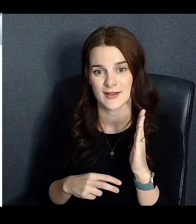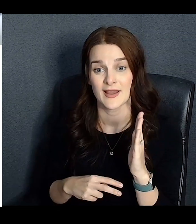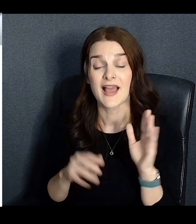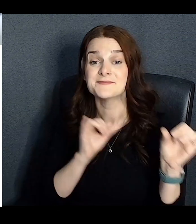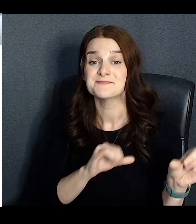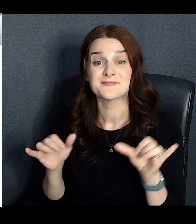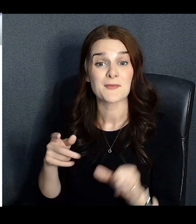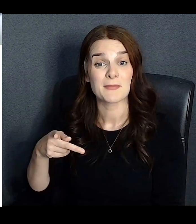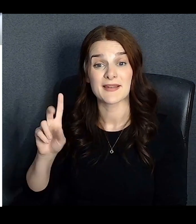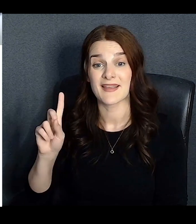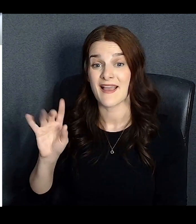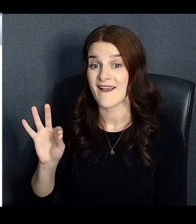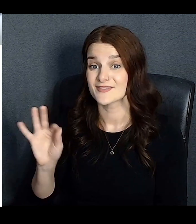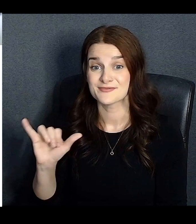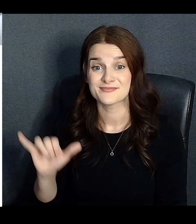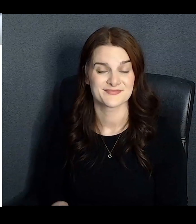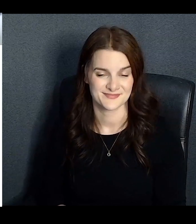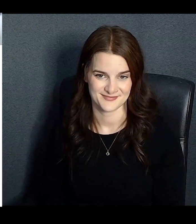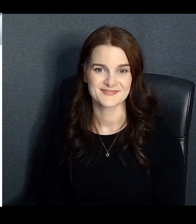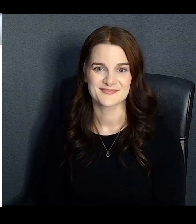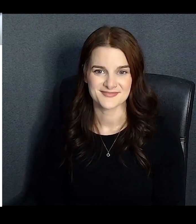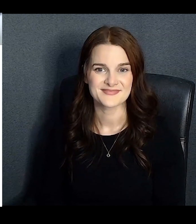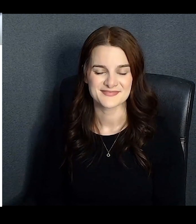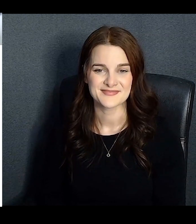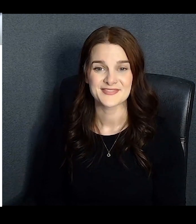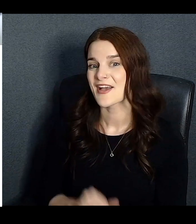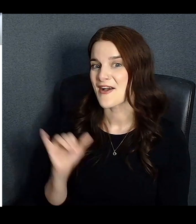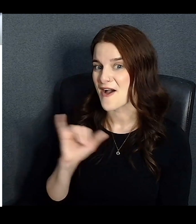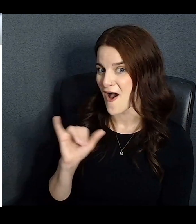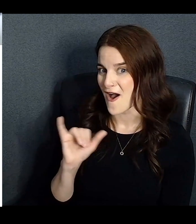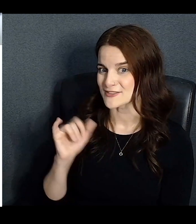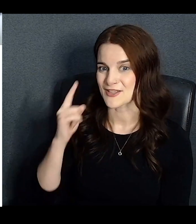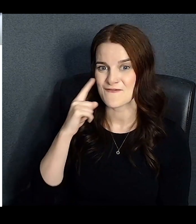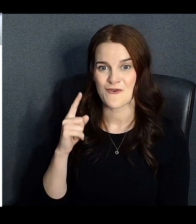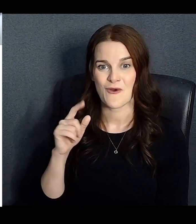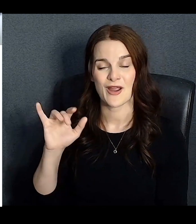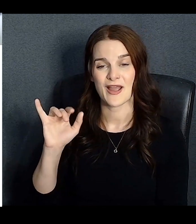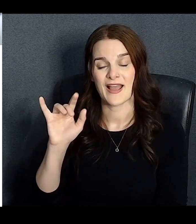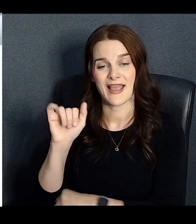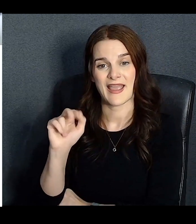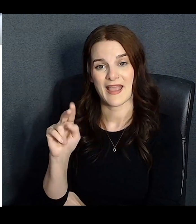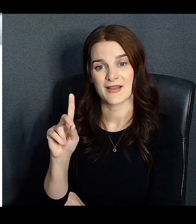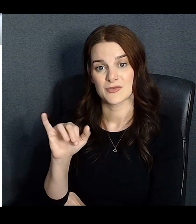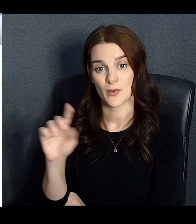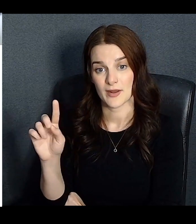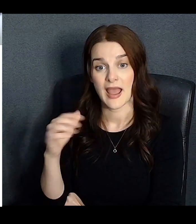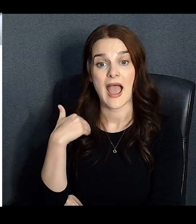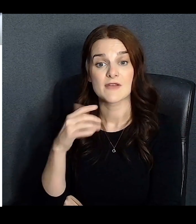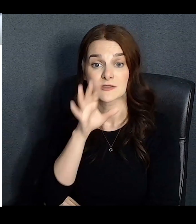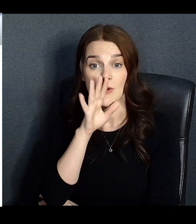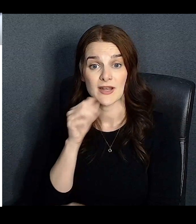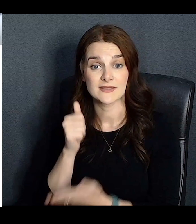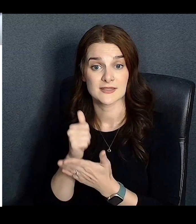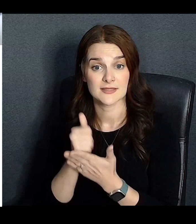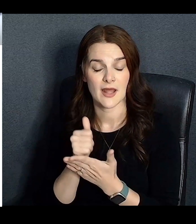it read. I also do this with PDFs. There's additionally, for Android, you have Spoken